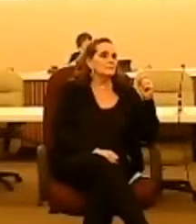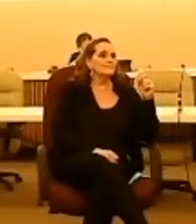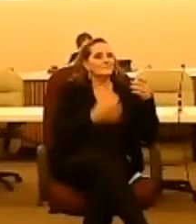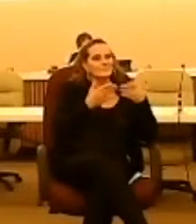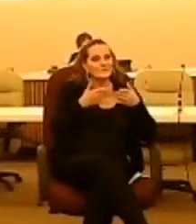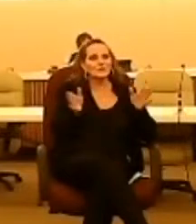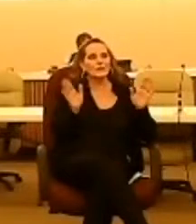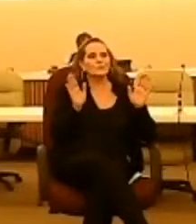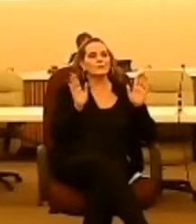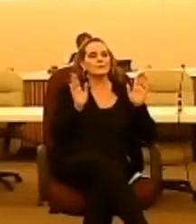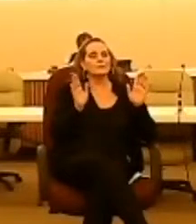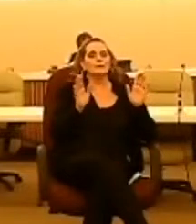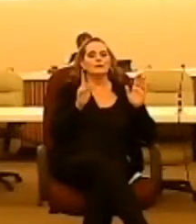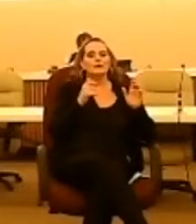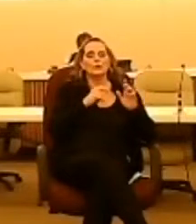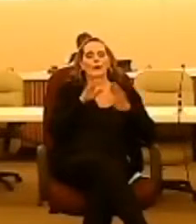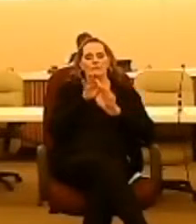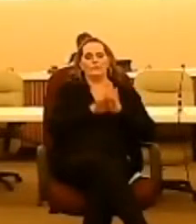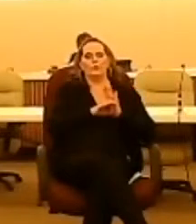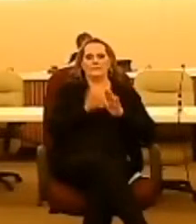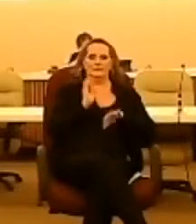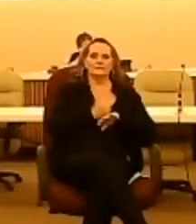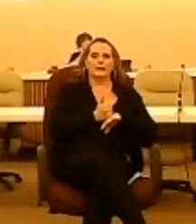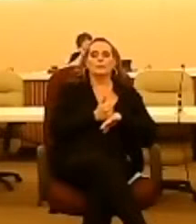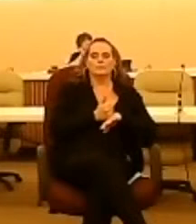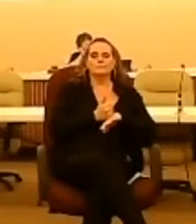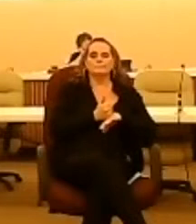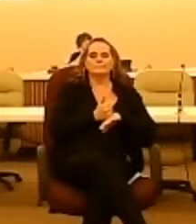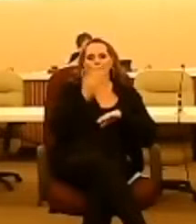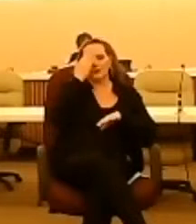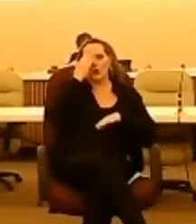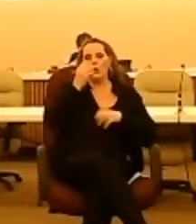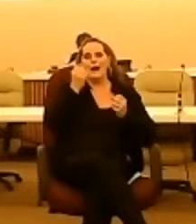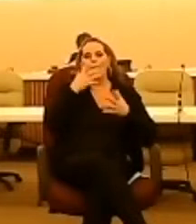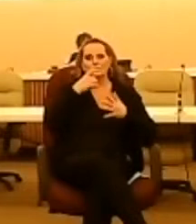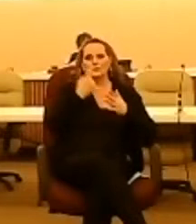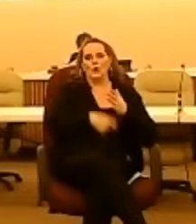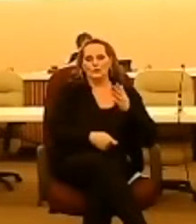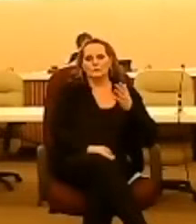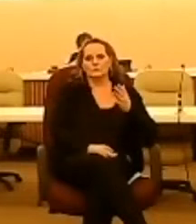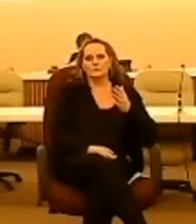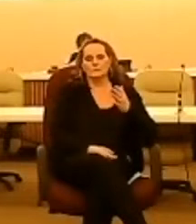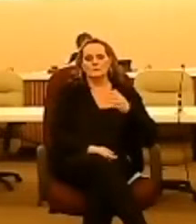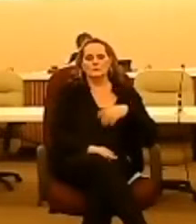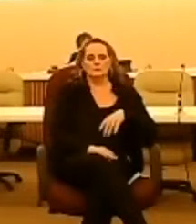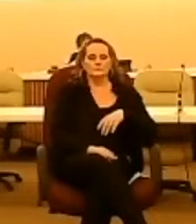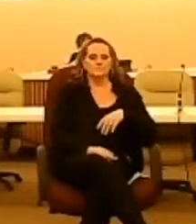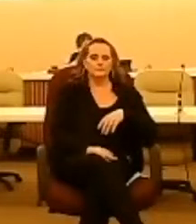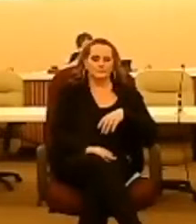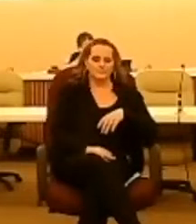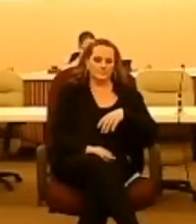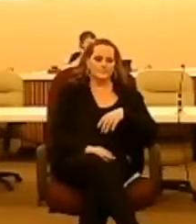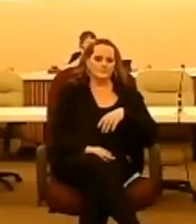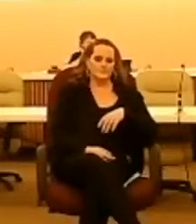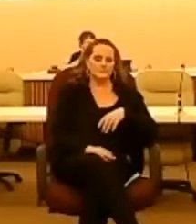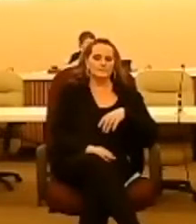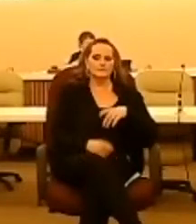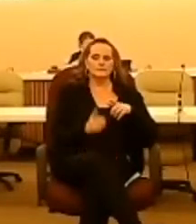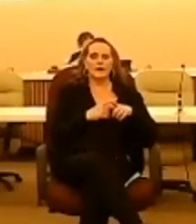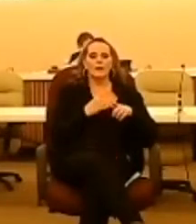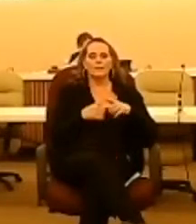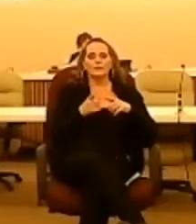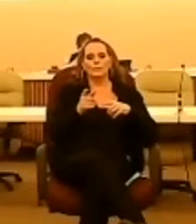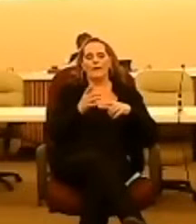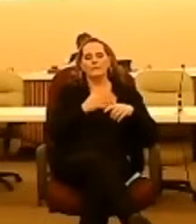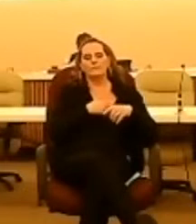Typically, you have a formula in there. That's typically how these are established. And then you have an